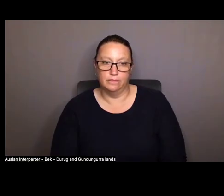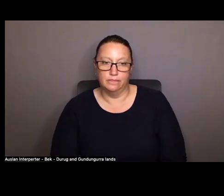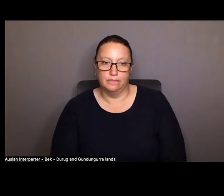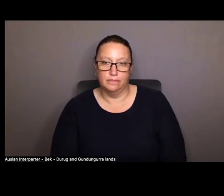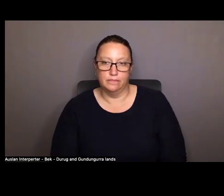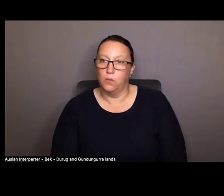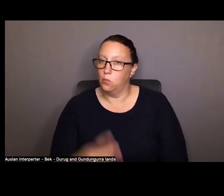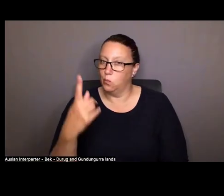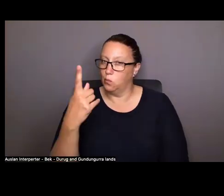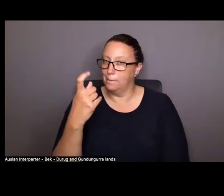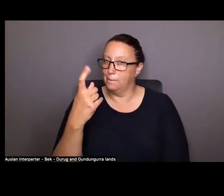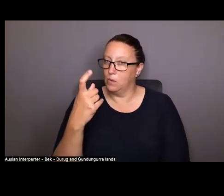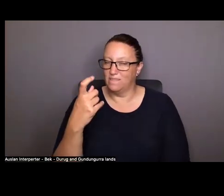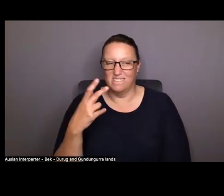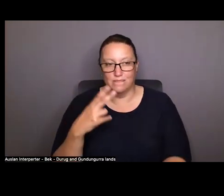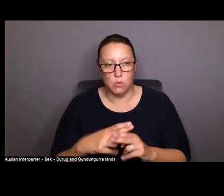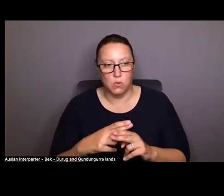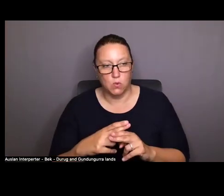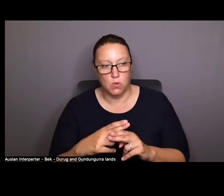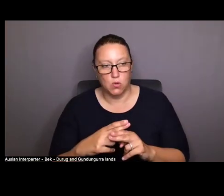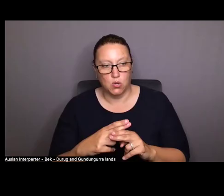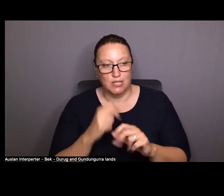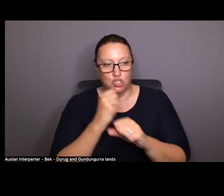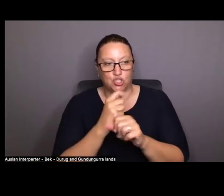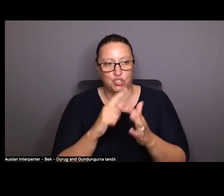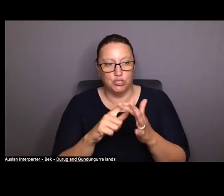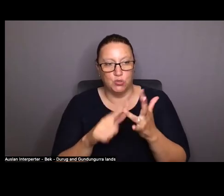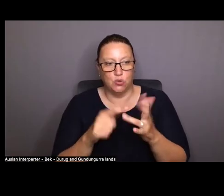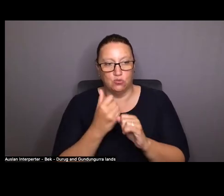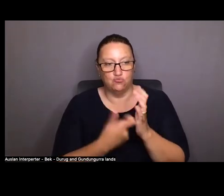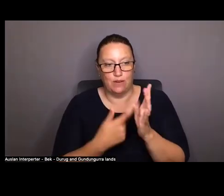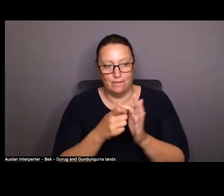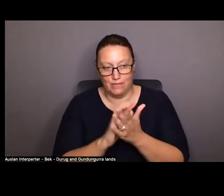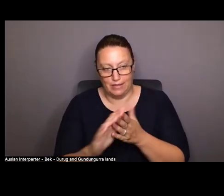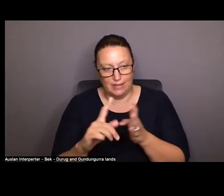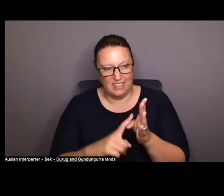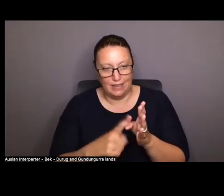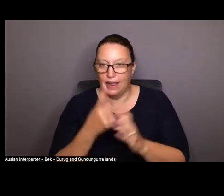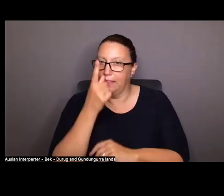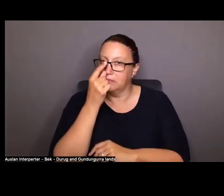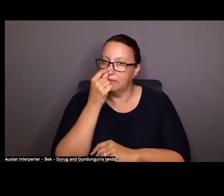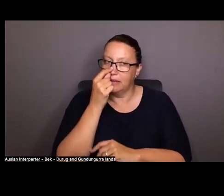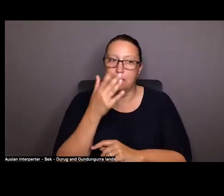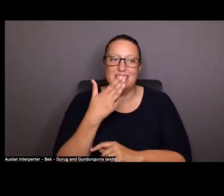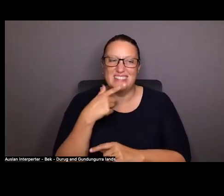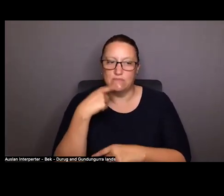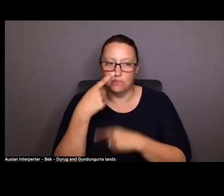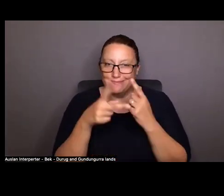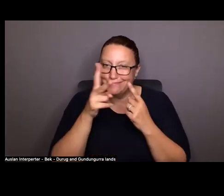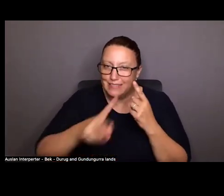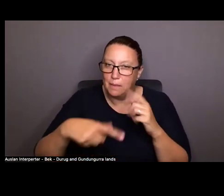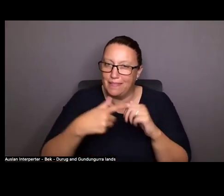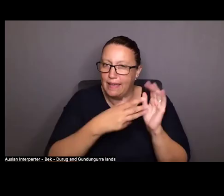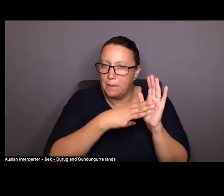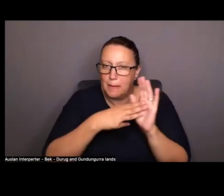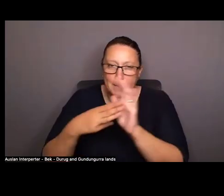And just one more here in terms of geography or geographic eligibility. If you could just repeat just